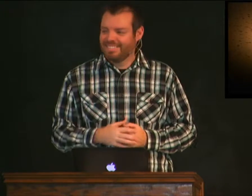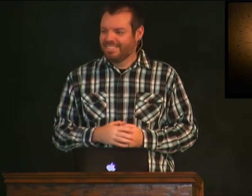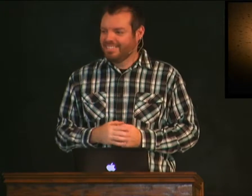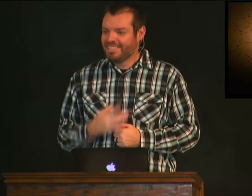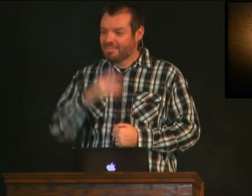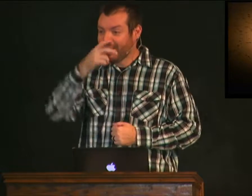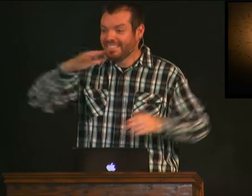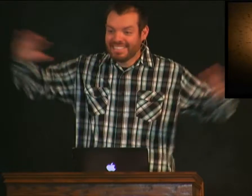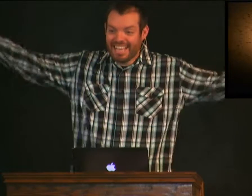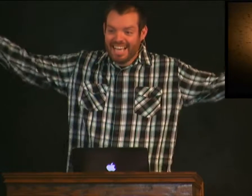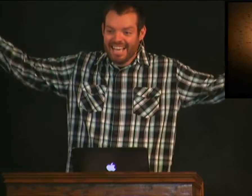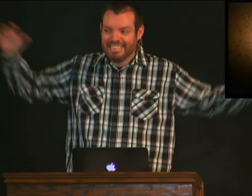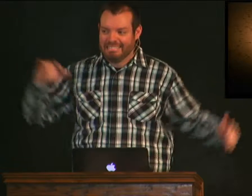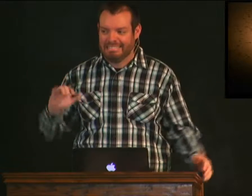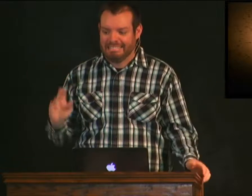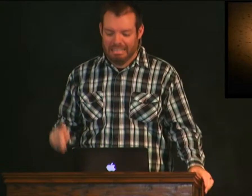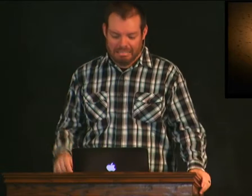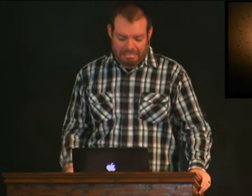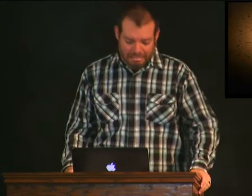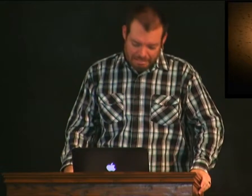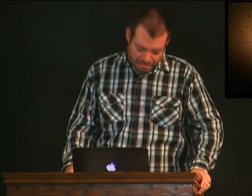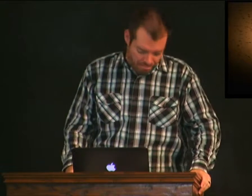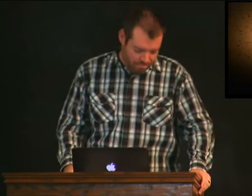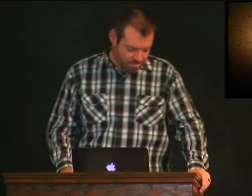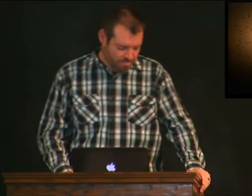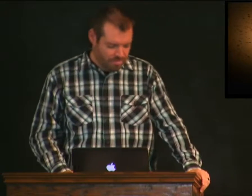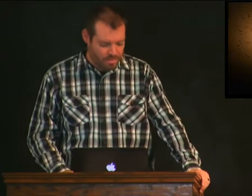Bugs. You like bugs? Yuck.